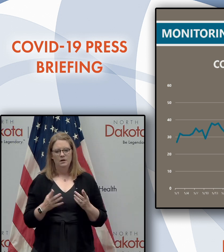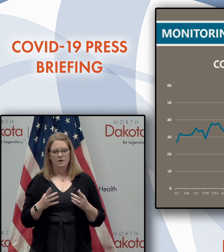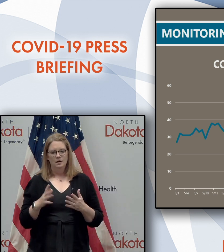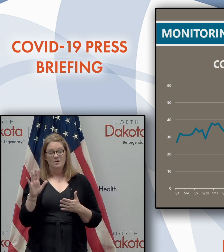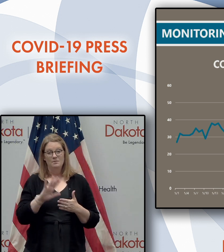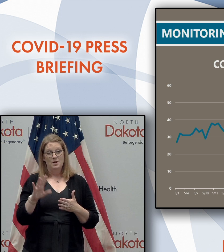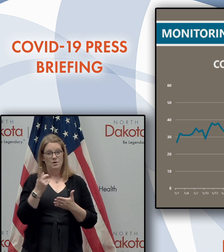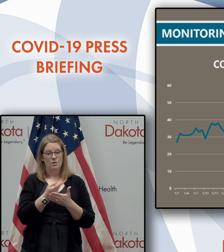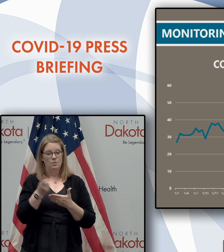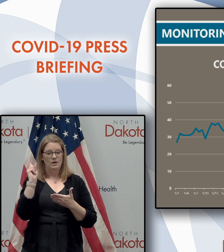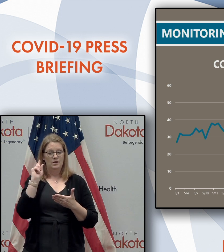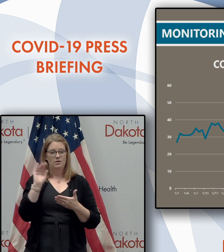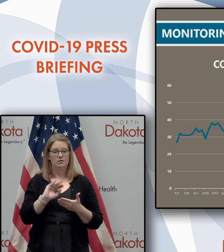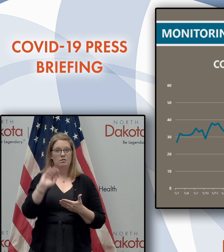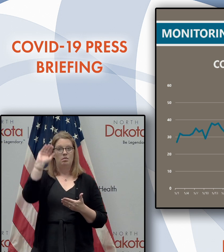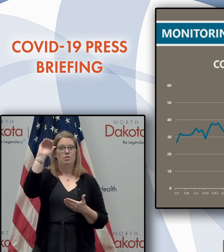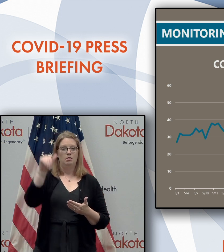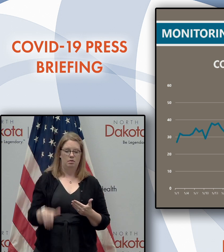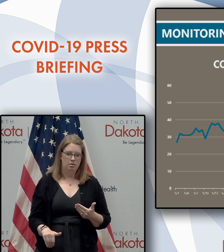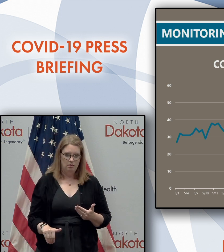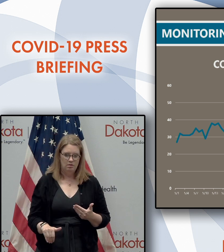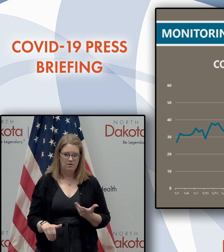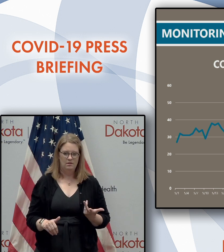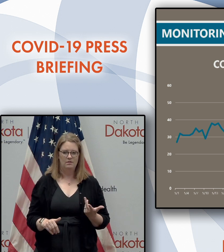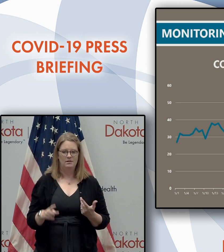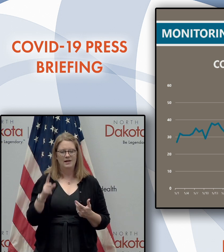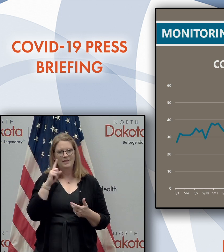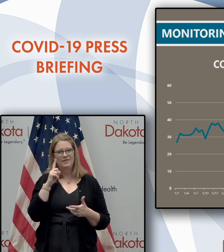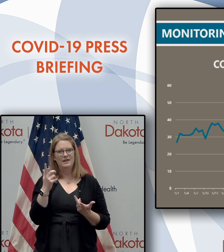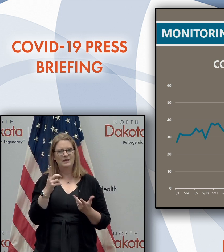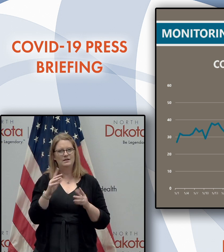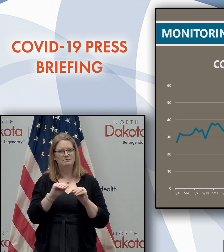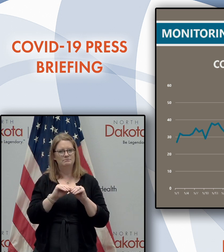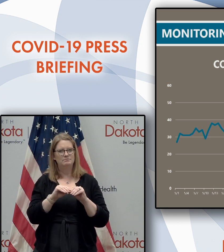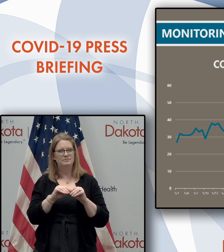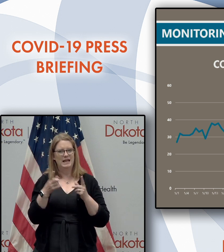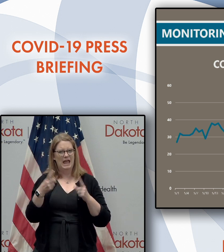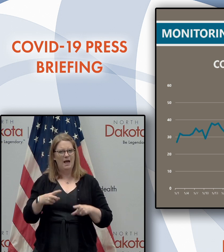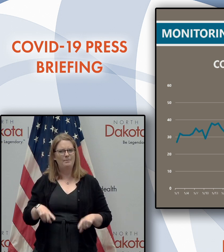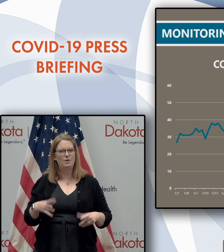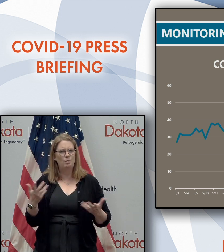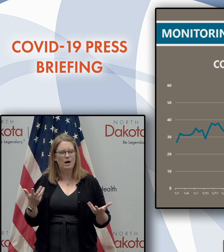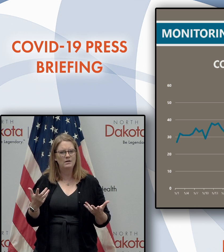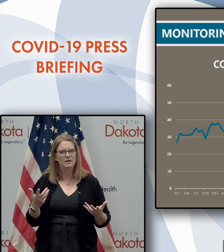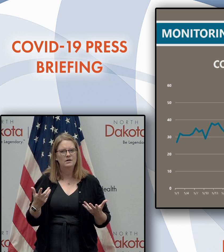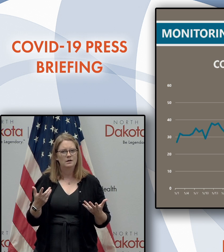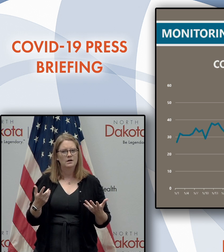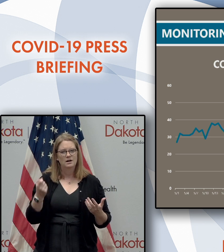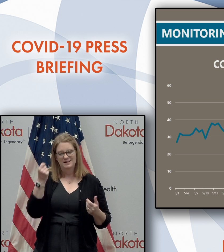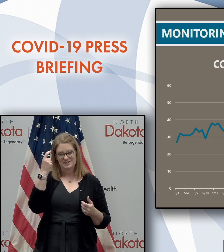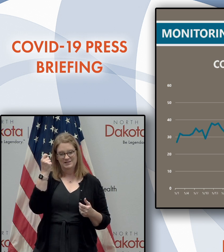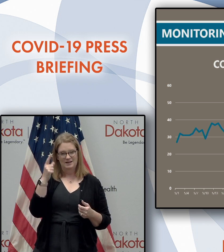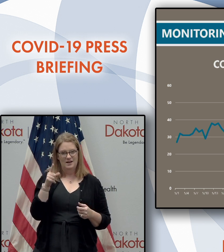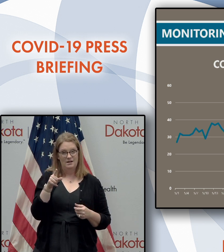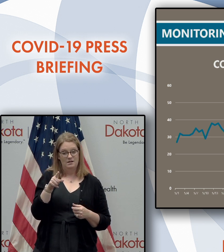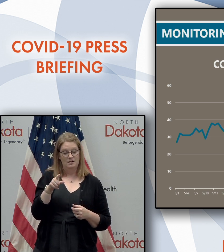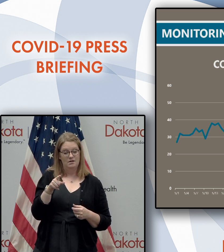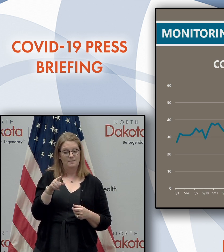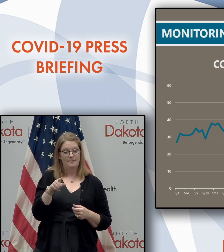a week ago and then the drop that followed, I think we sent out an explanation after that. There had been a little bit of a lag in terms